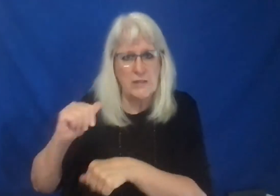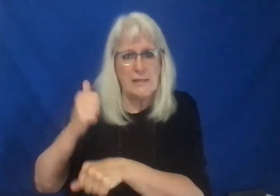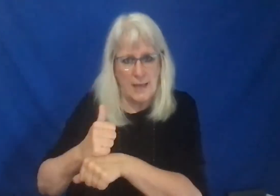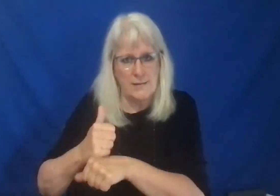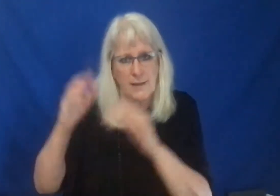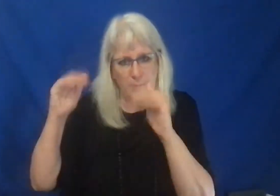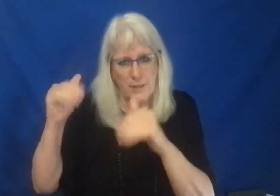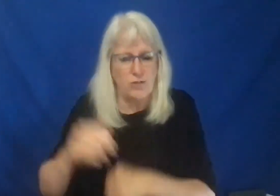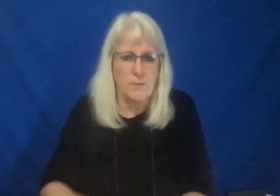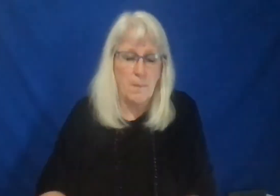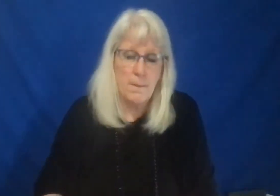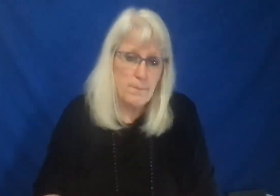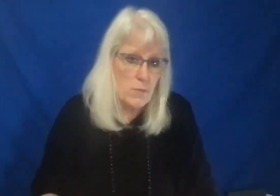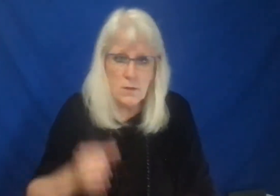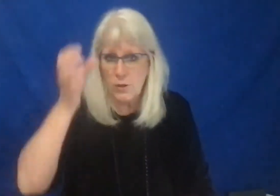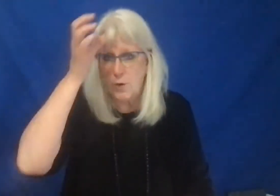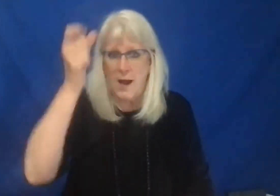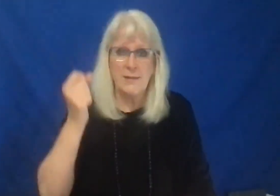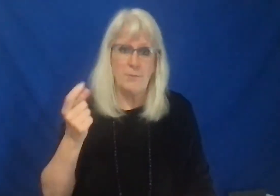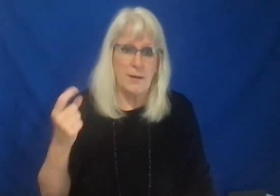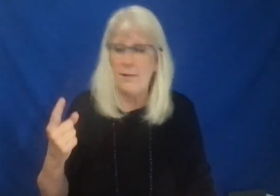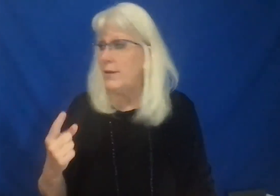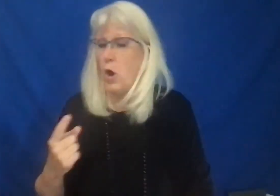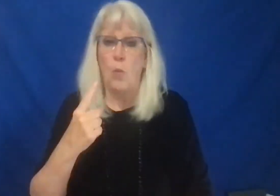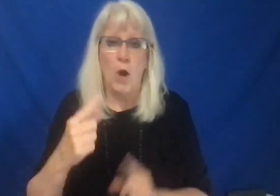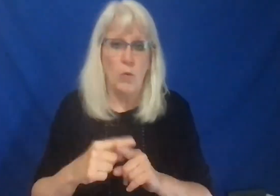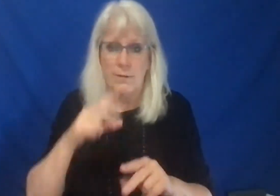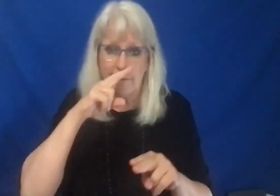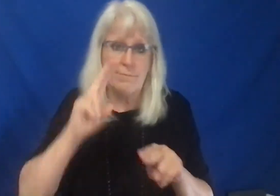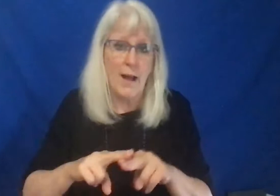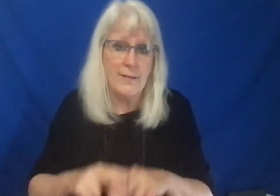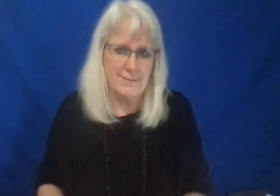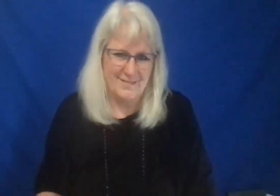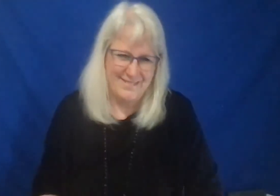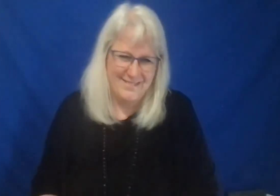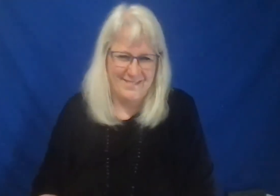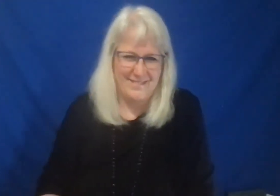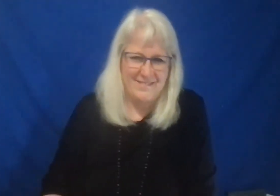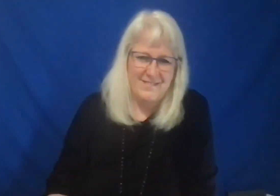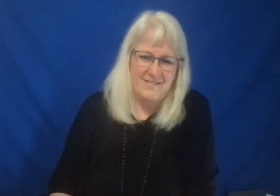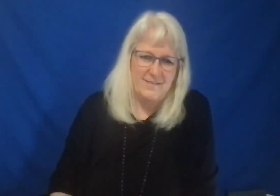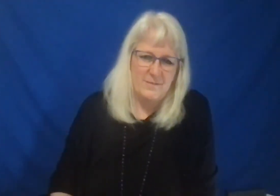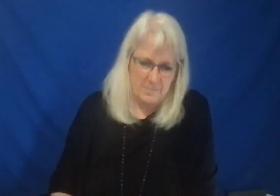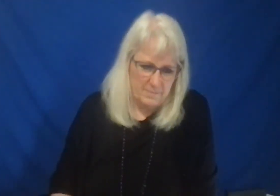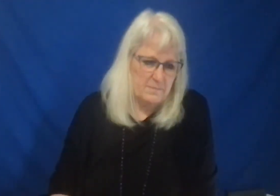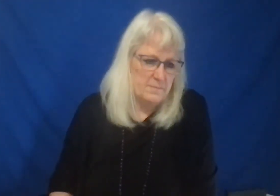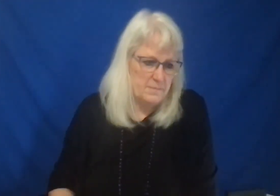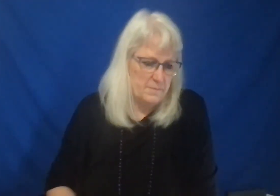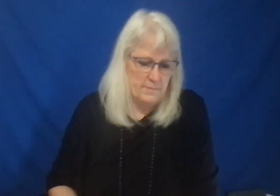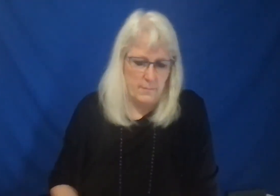Concept 11 is just pure fun. It's just pure fun. It's about committees, you know,